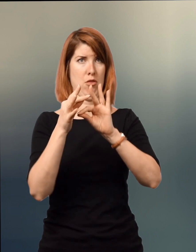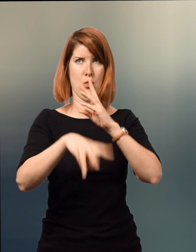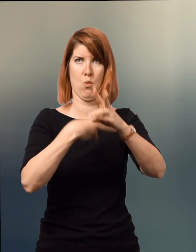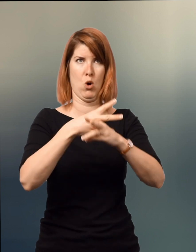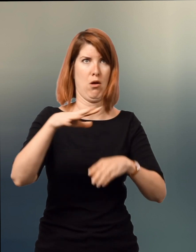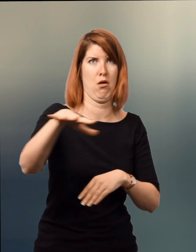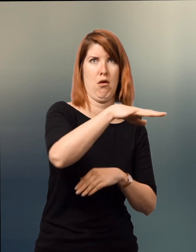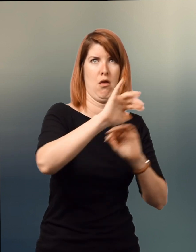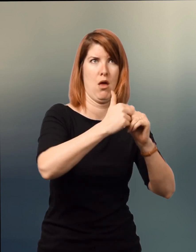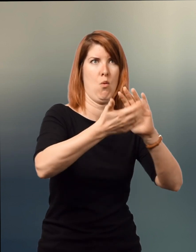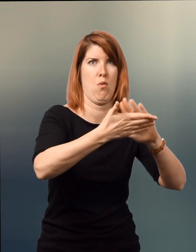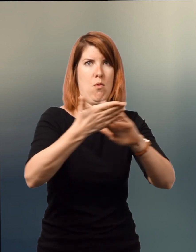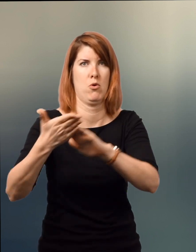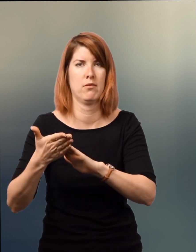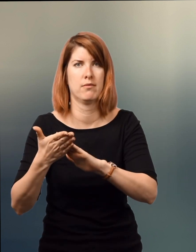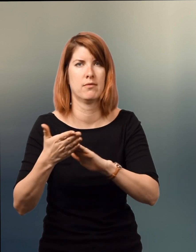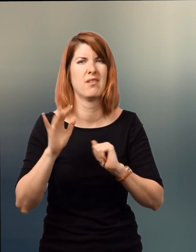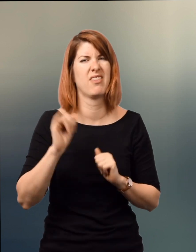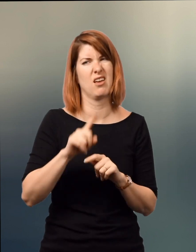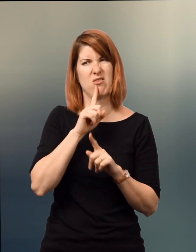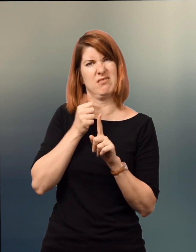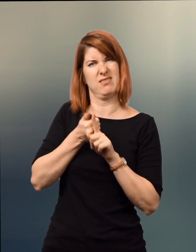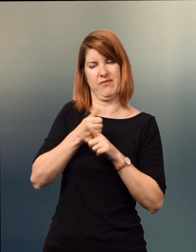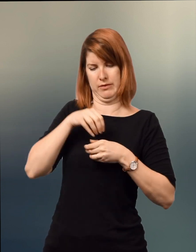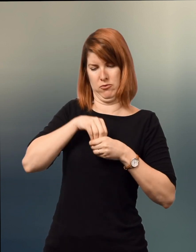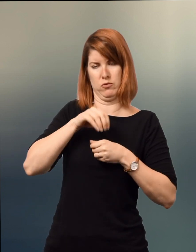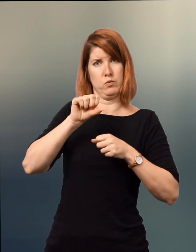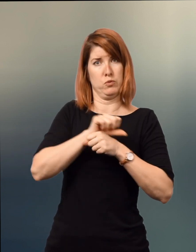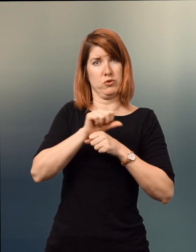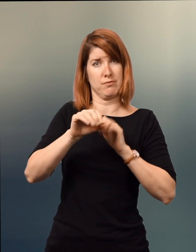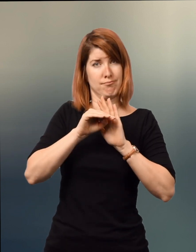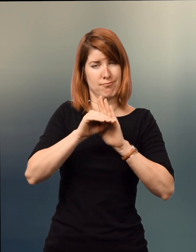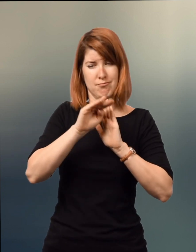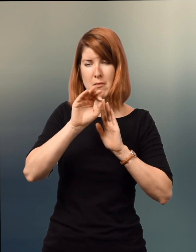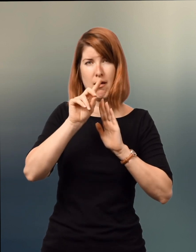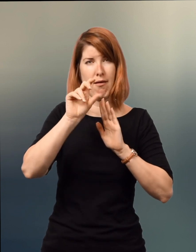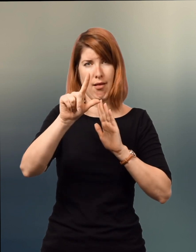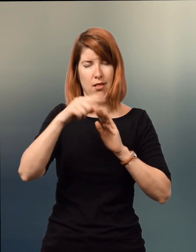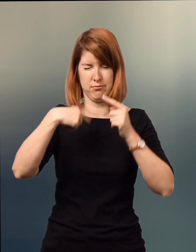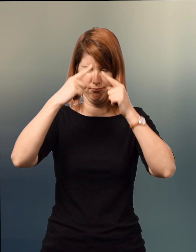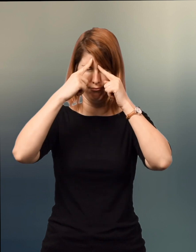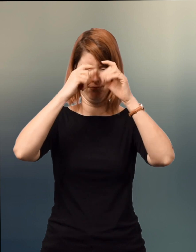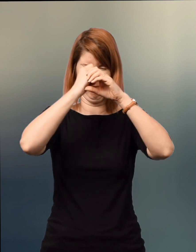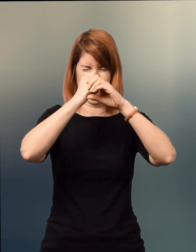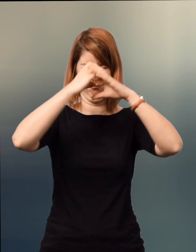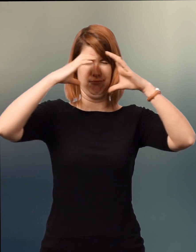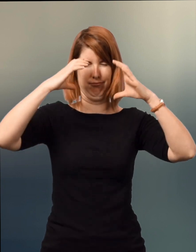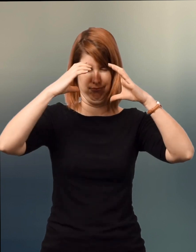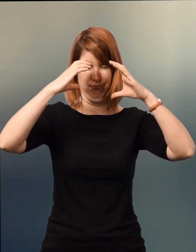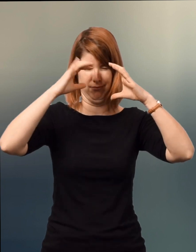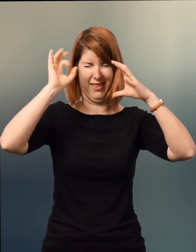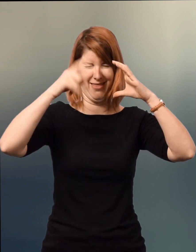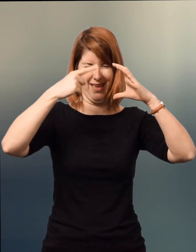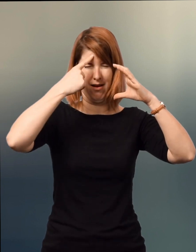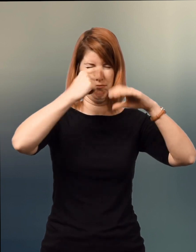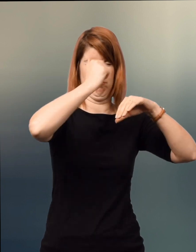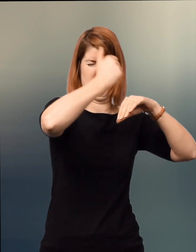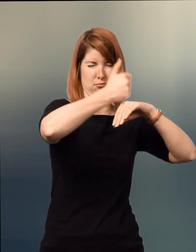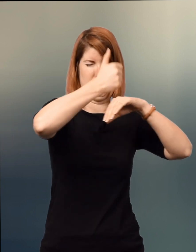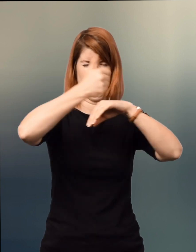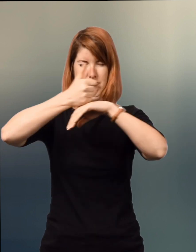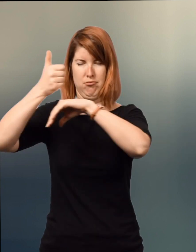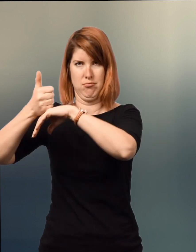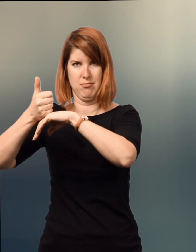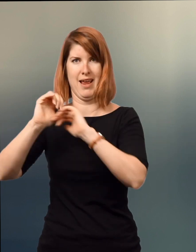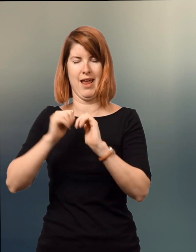them. An internal working model is a cognitive framework in which the child has a specific mental